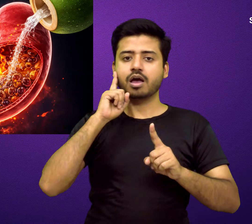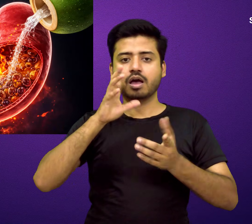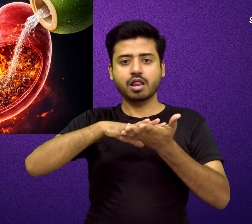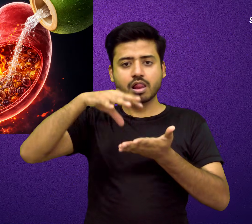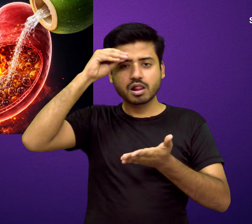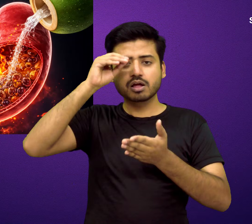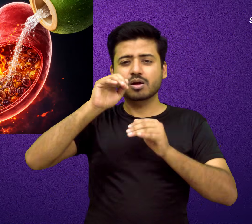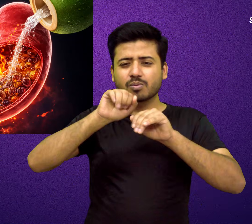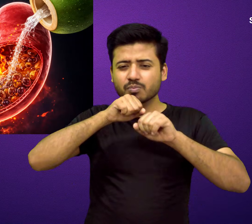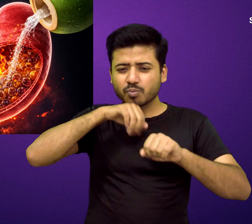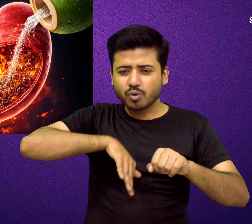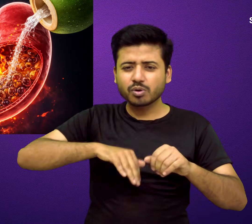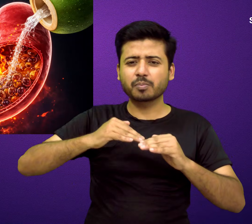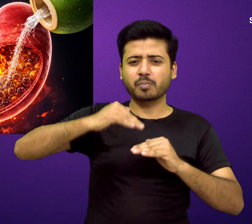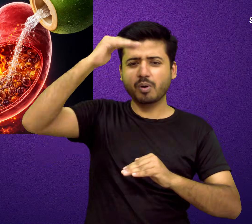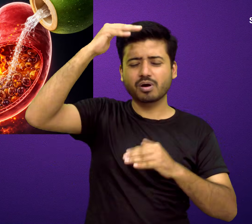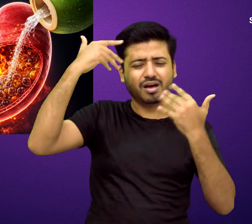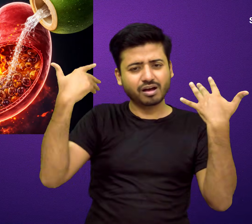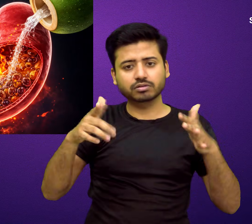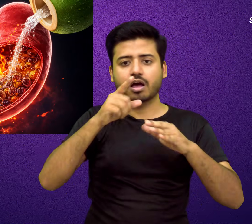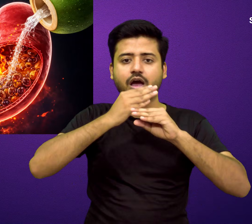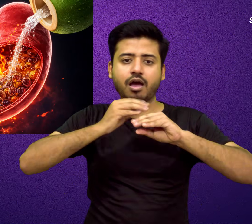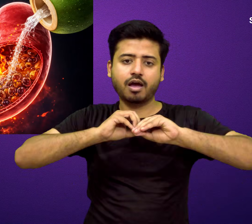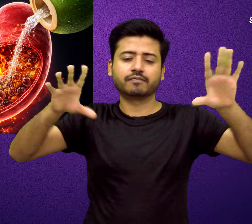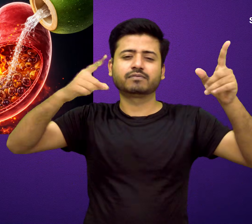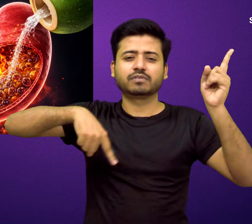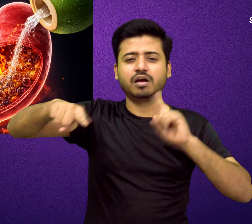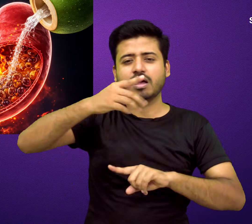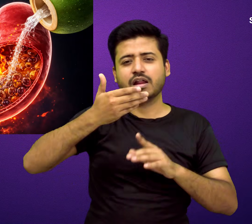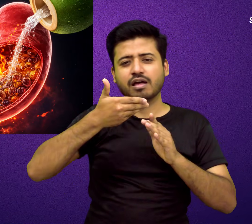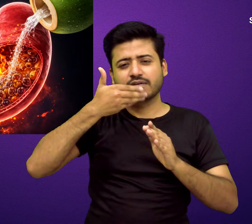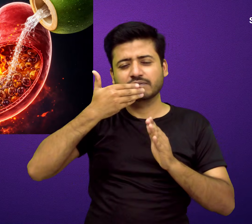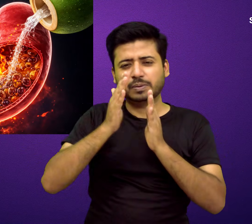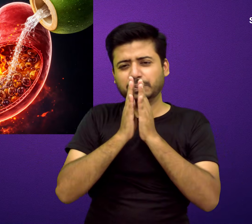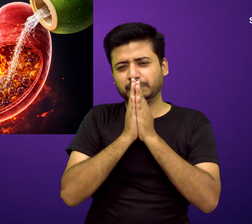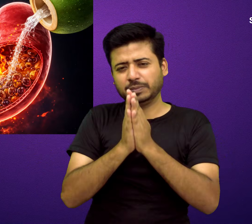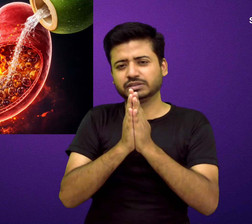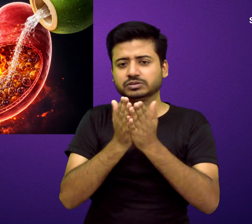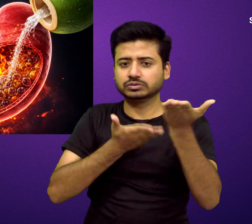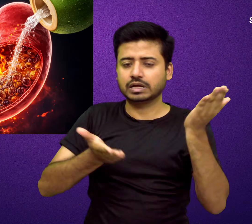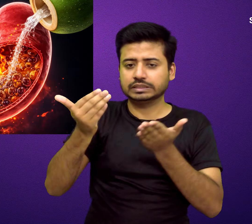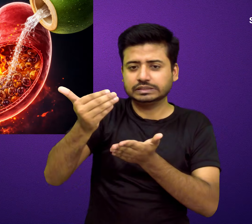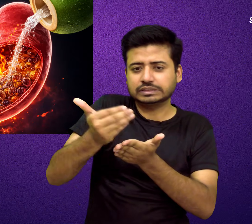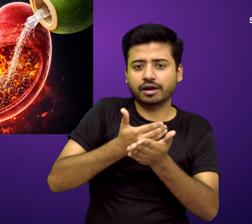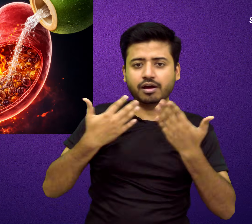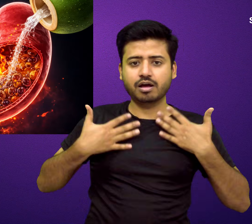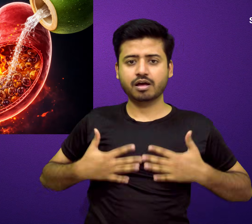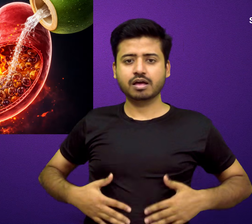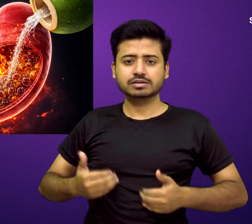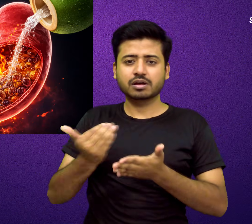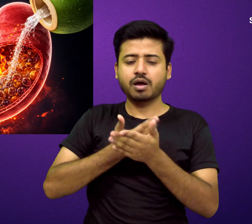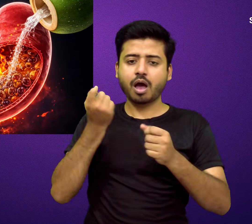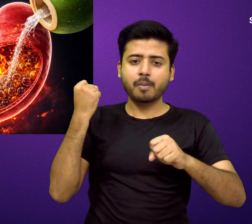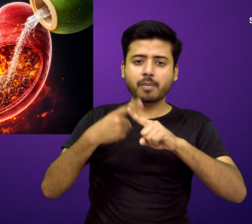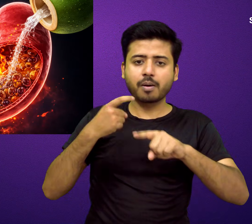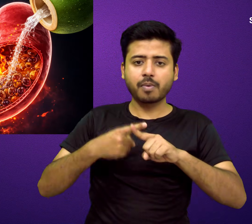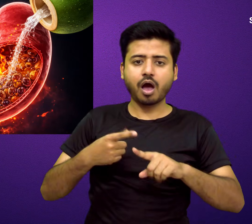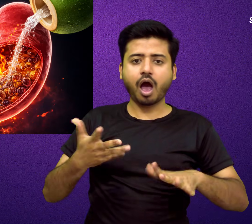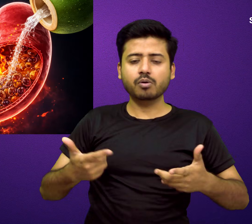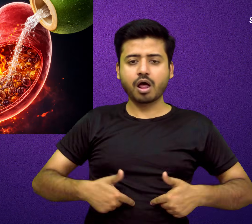Why it hurts your stomach. Carbonation. The gas in soda increases stomach pressure, which can trigger bloating, cramping, and